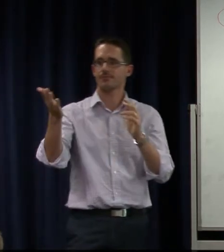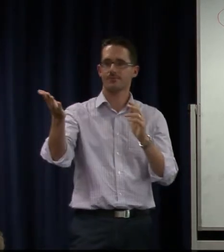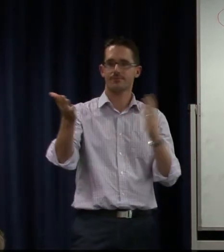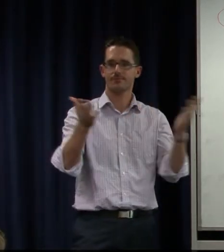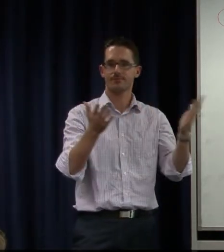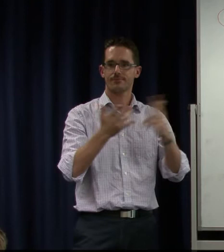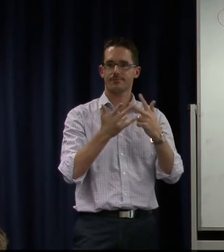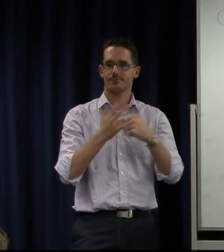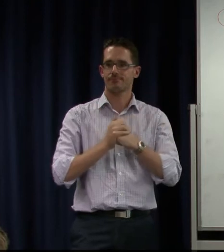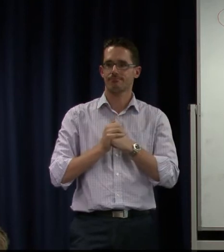Other comments?